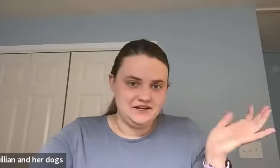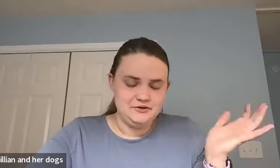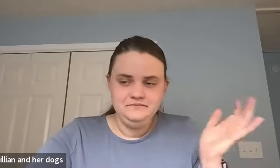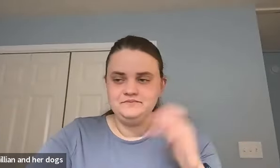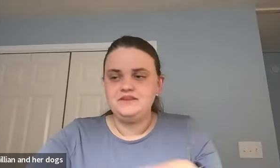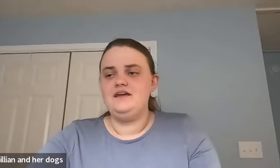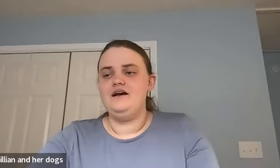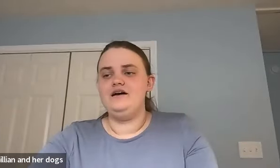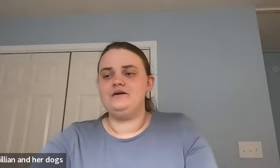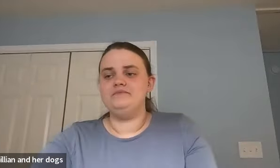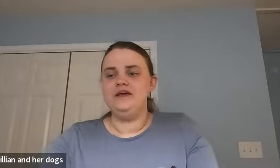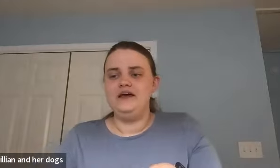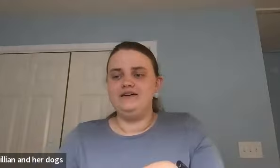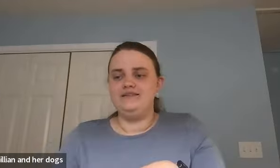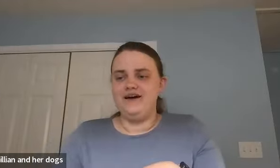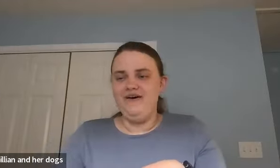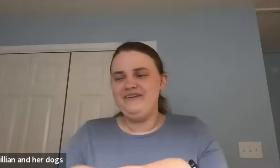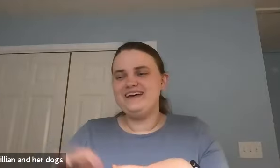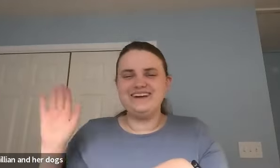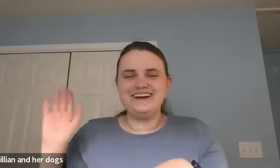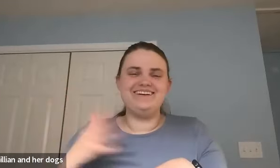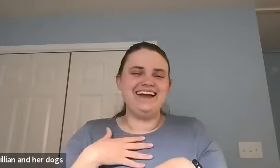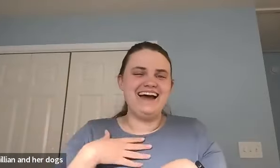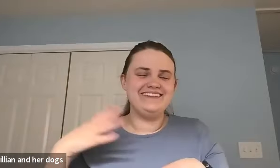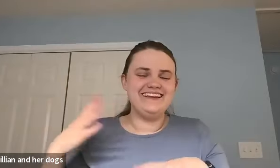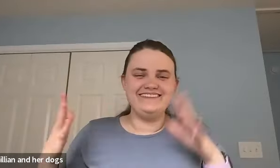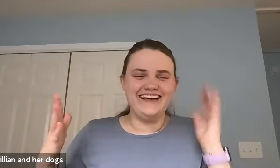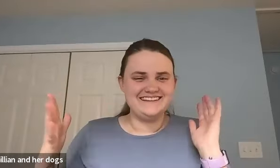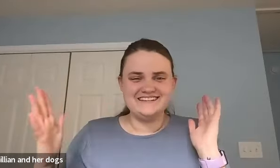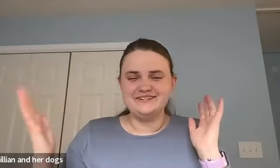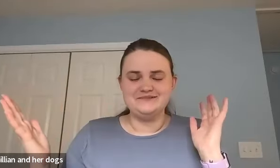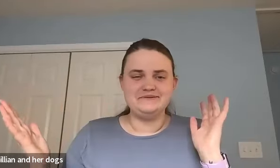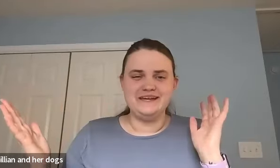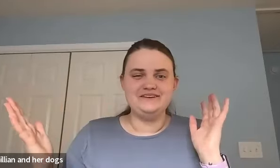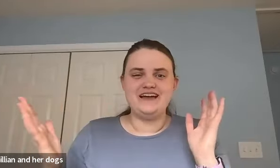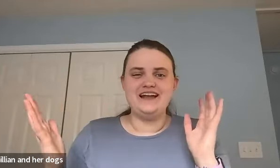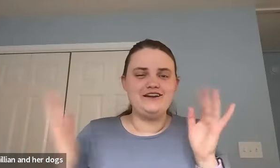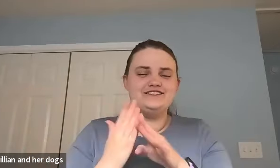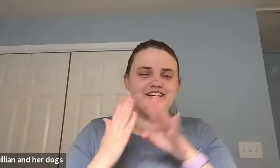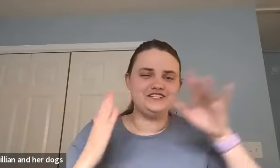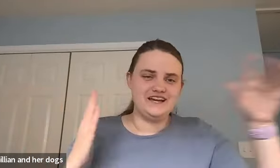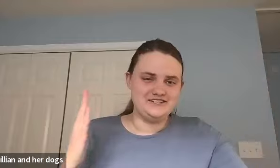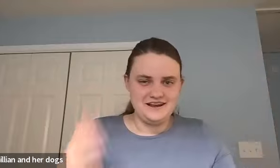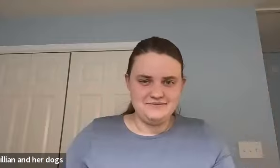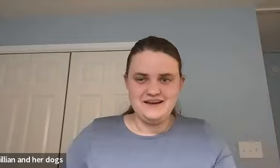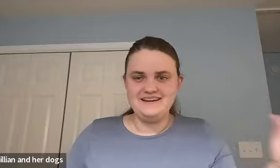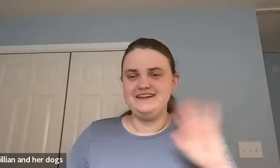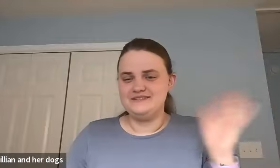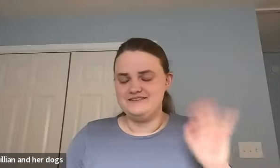potato. Oh, that's right. Sorry. I think like the last class we talked about potatoes. I got on such a sidetrack about it. It was kind of